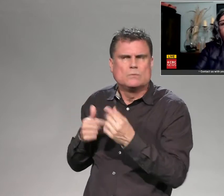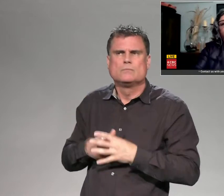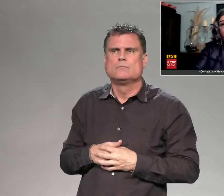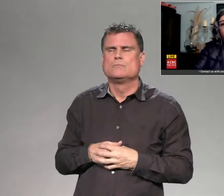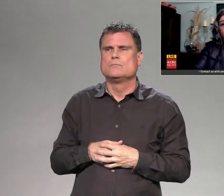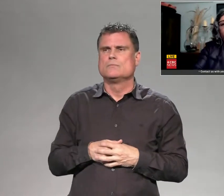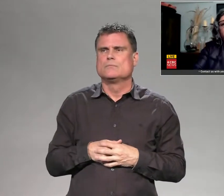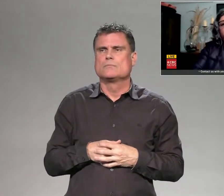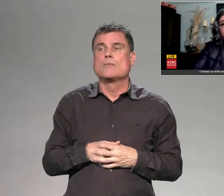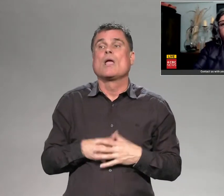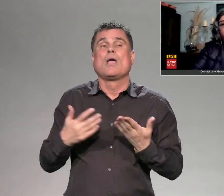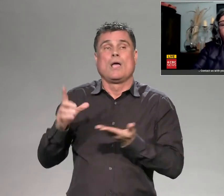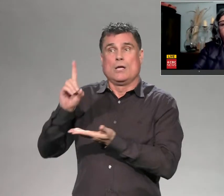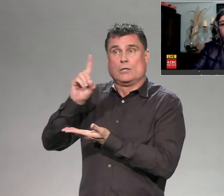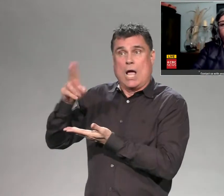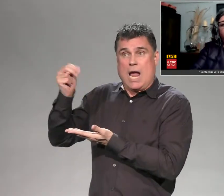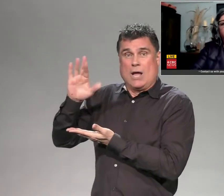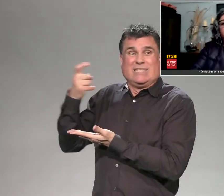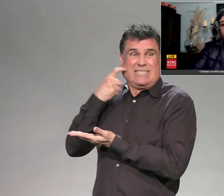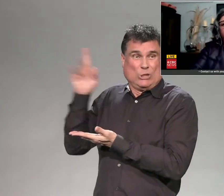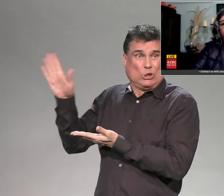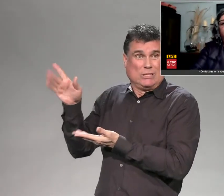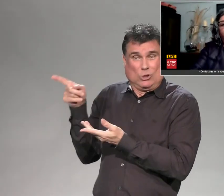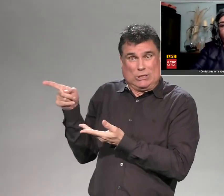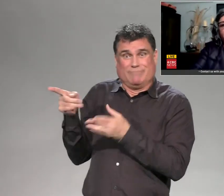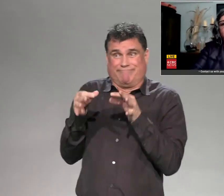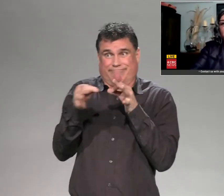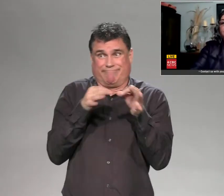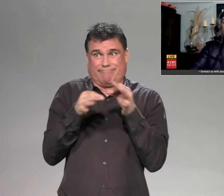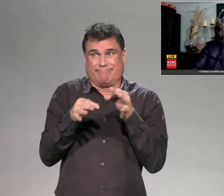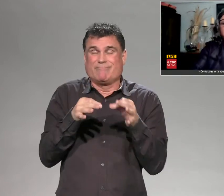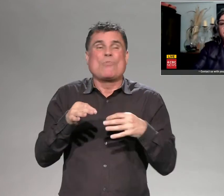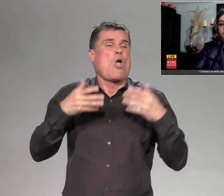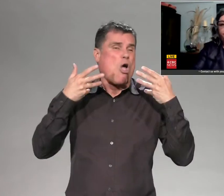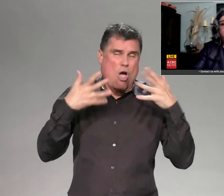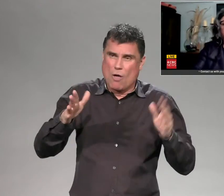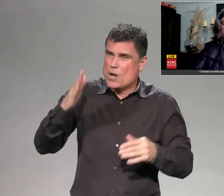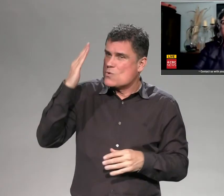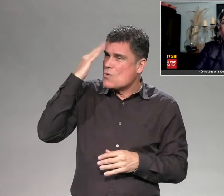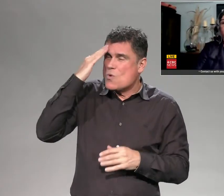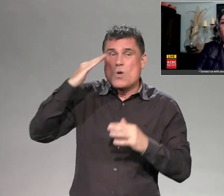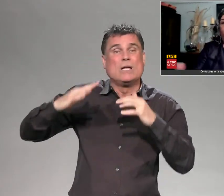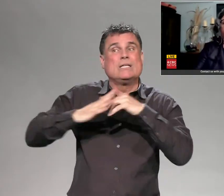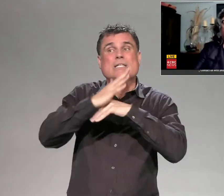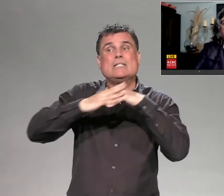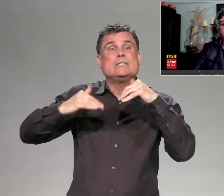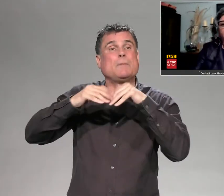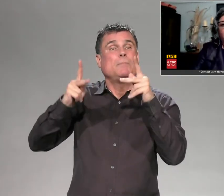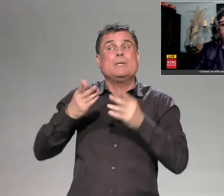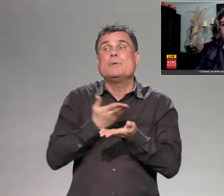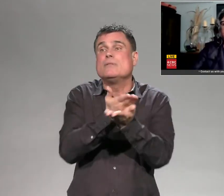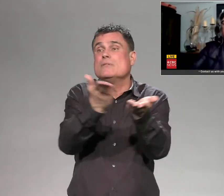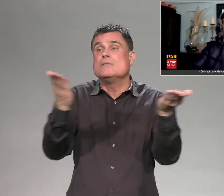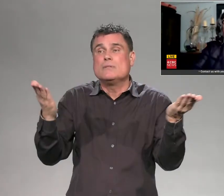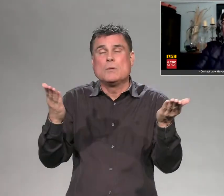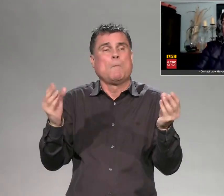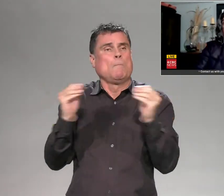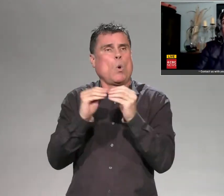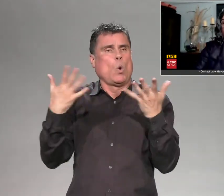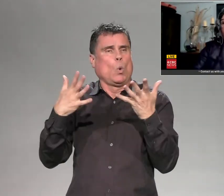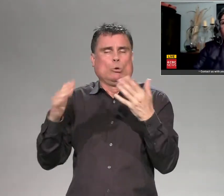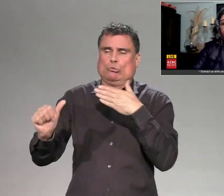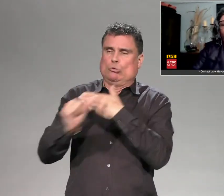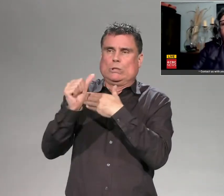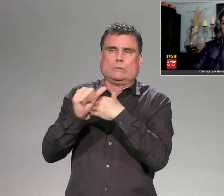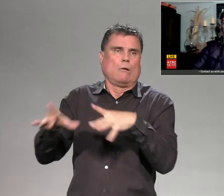know that First Nations people are at more significant risk for lots of different reasons. There are higher rates of chronic diseases